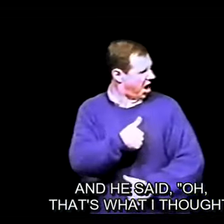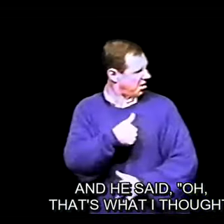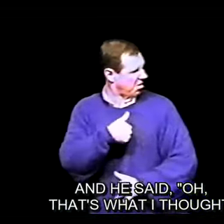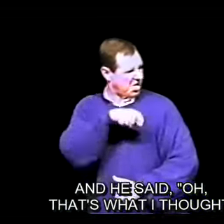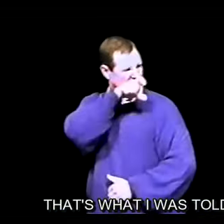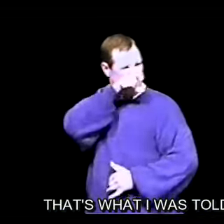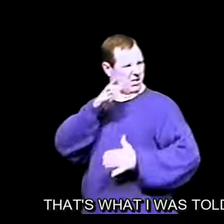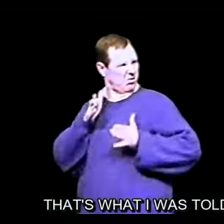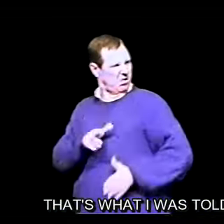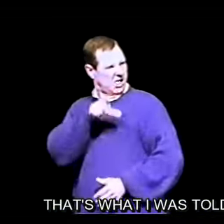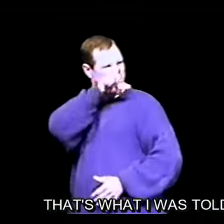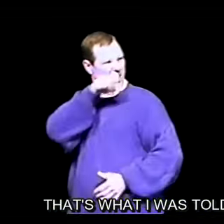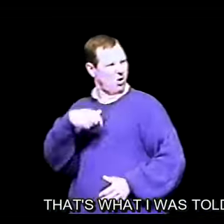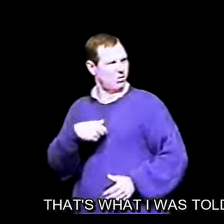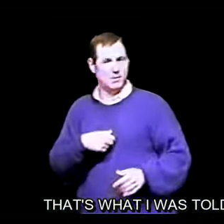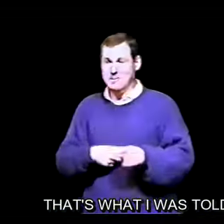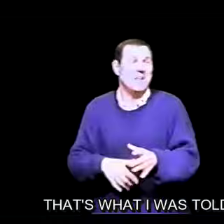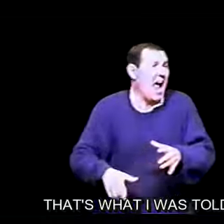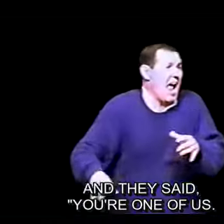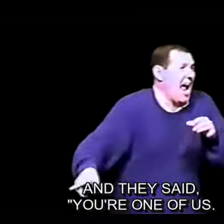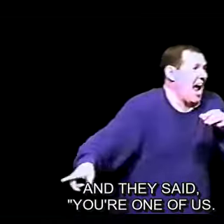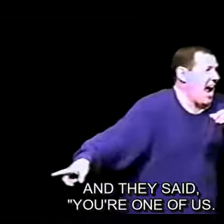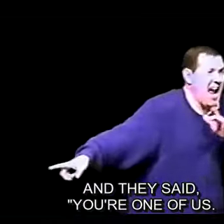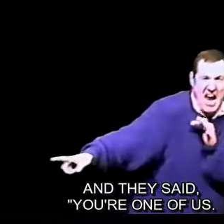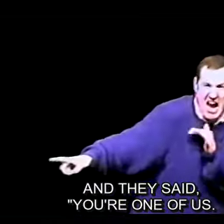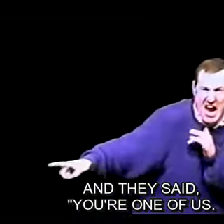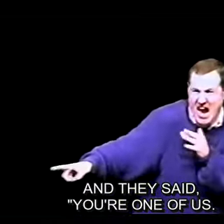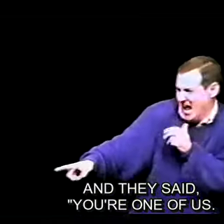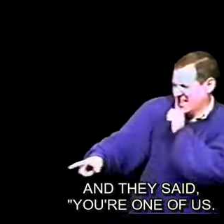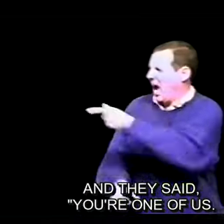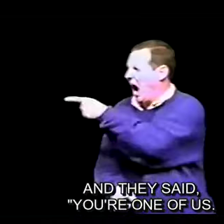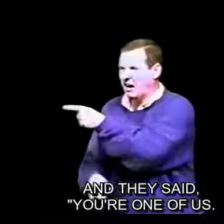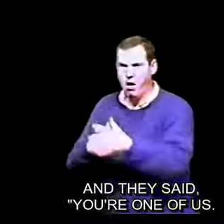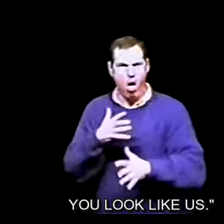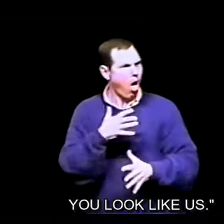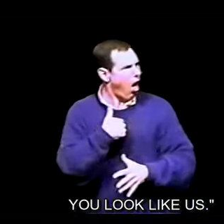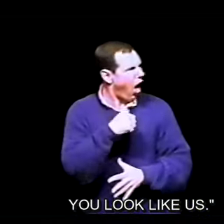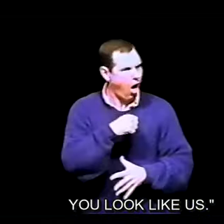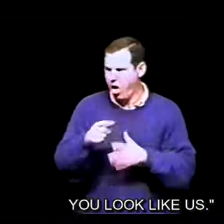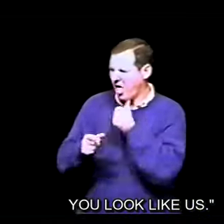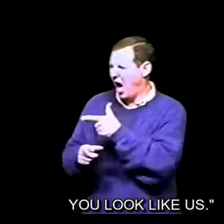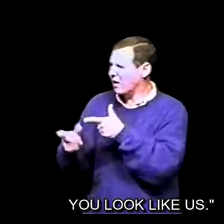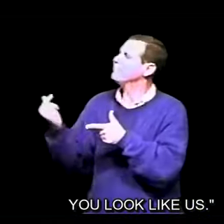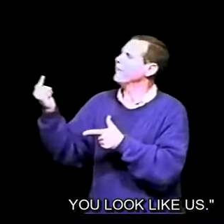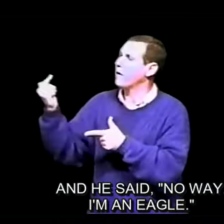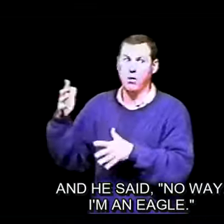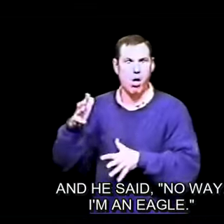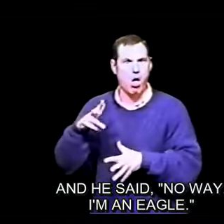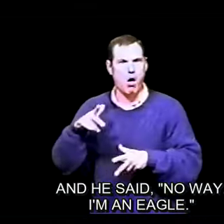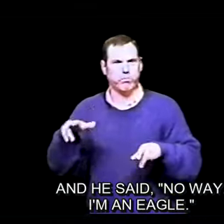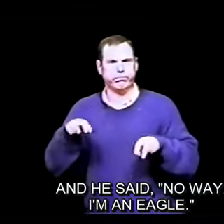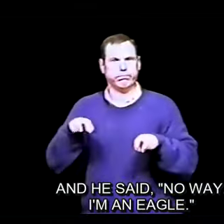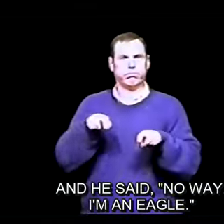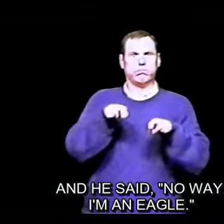I was told. And they said, you're one of us. You look like us. And he said, no way, I'm an